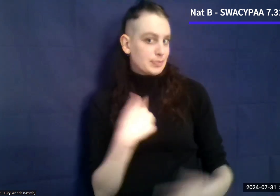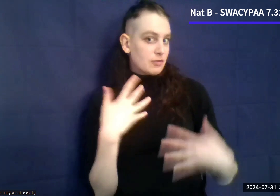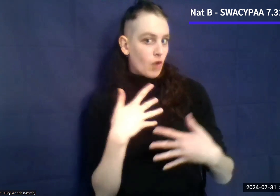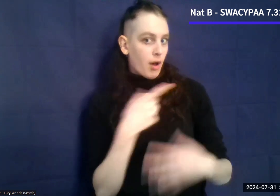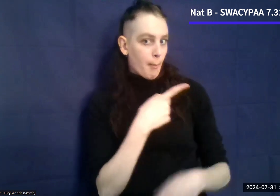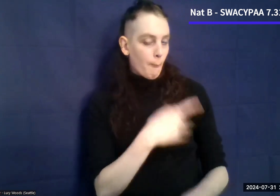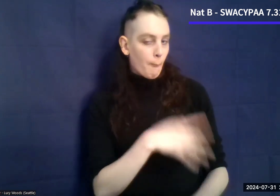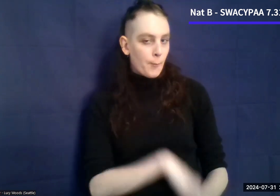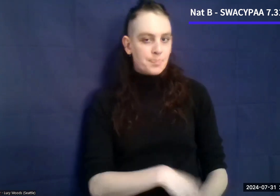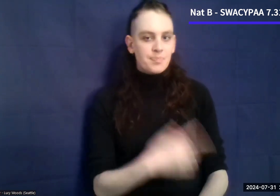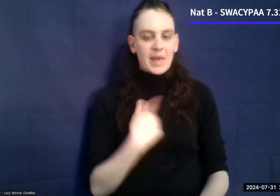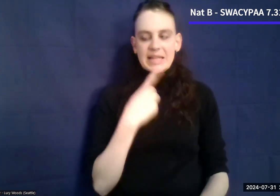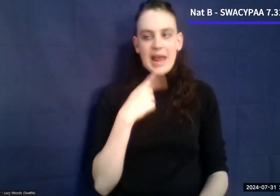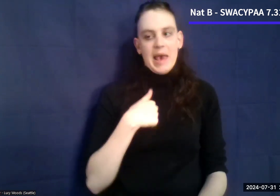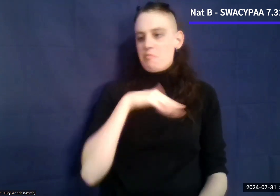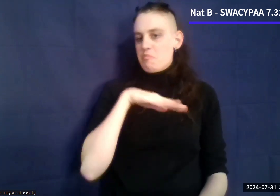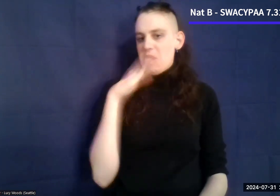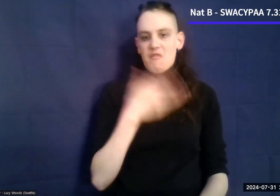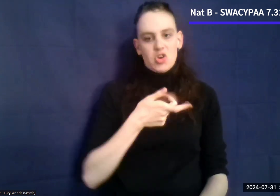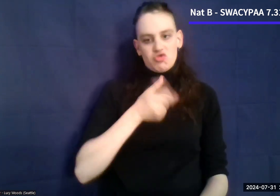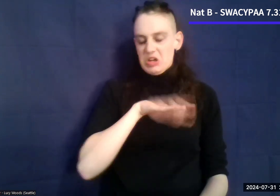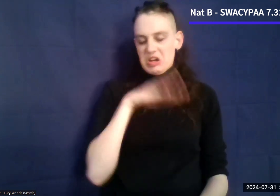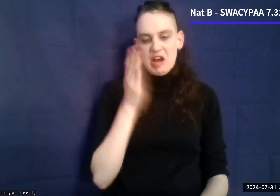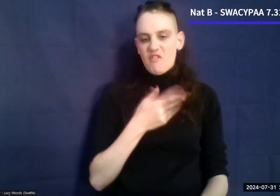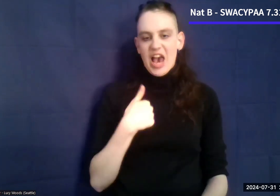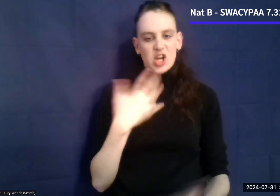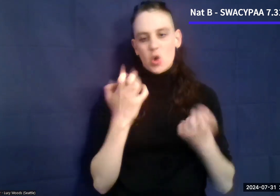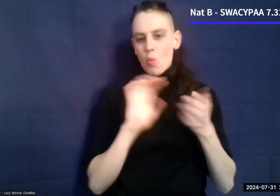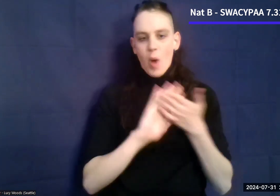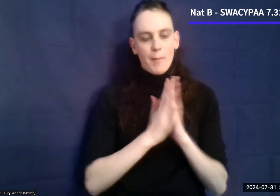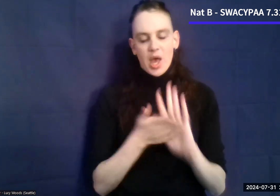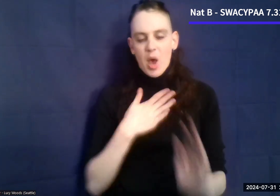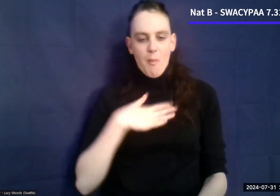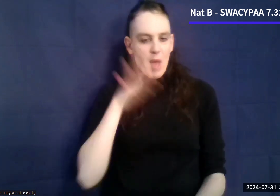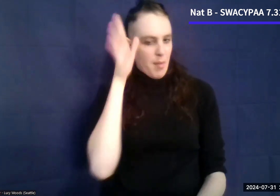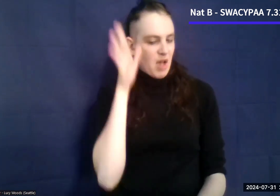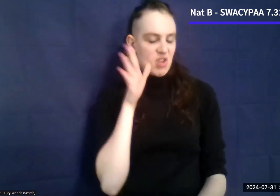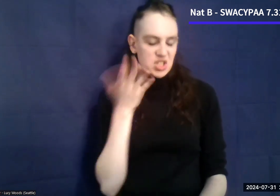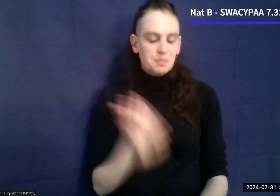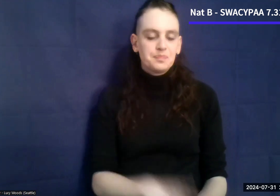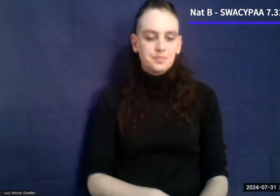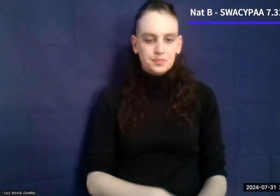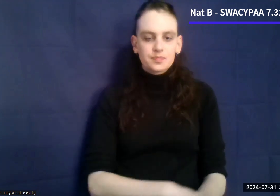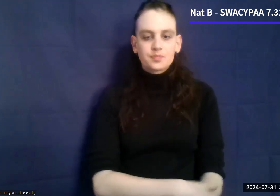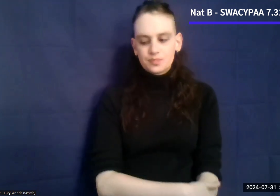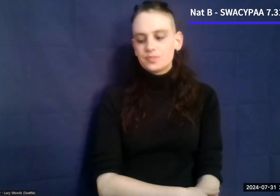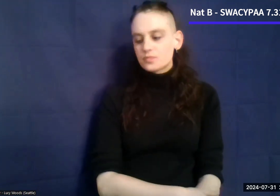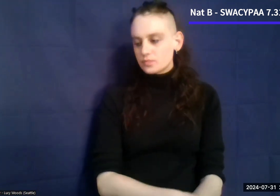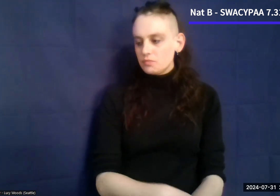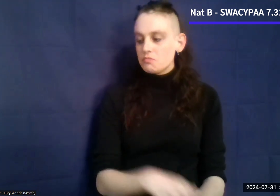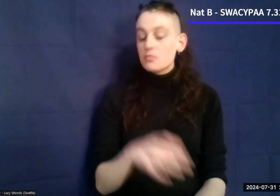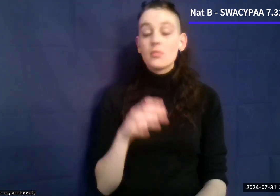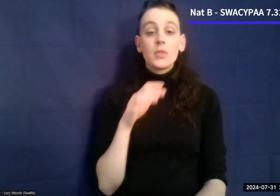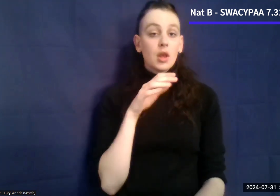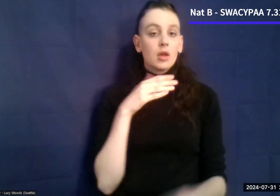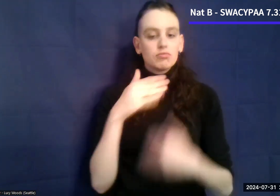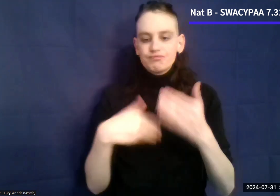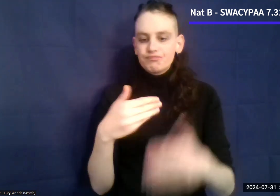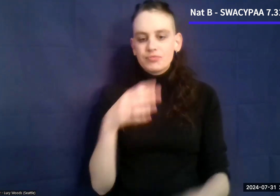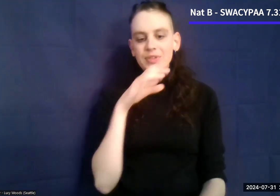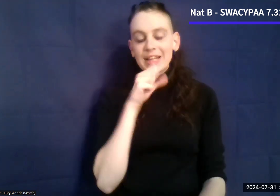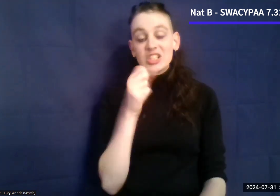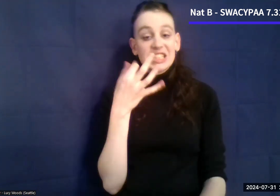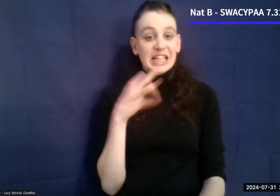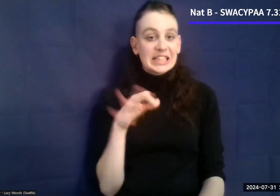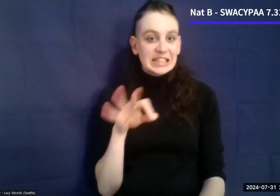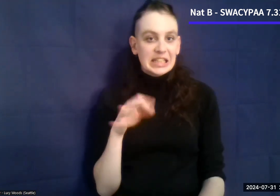ever because I didn't want to be my parents, right? So fast forward to like I'm 19, super codependent,